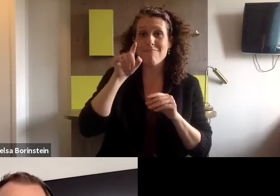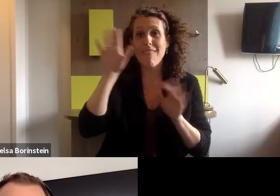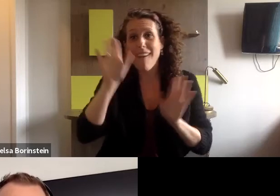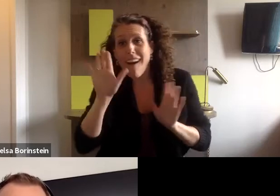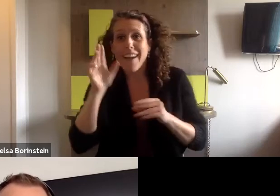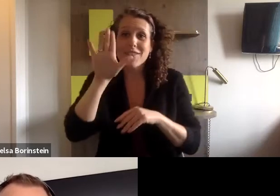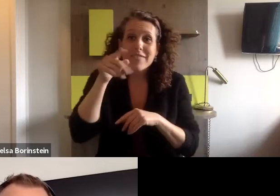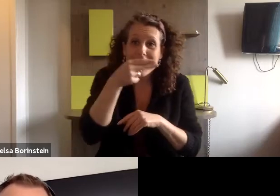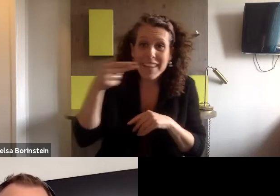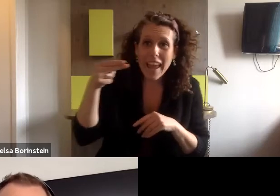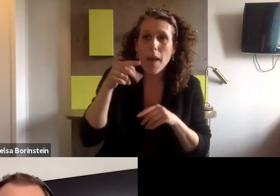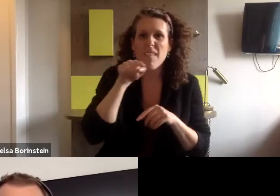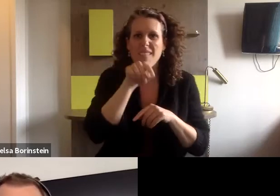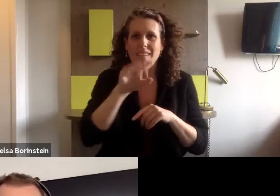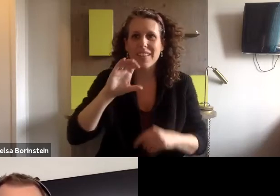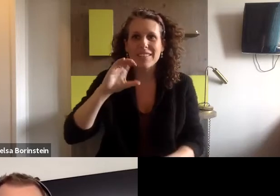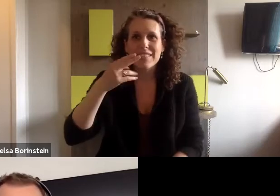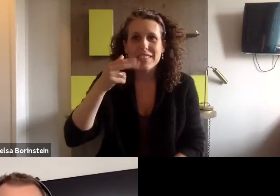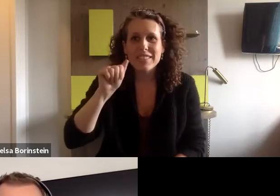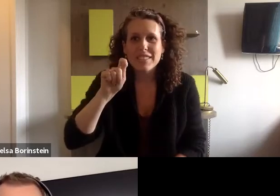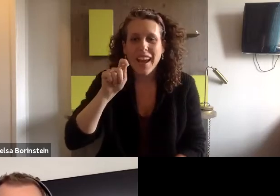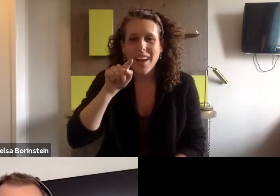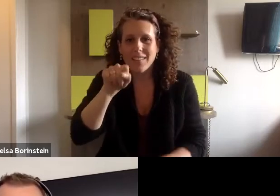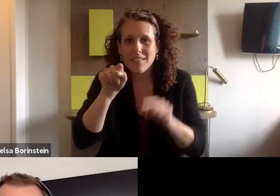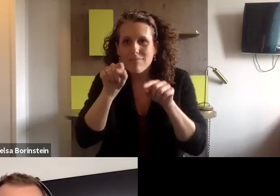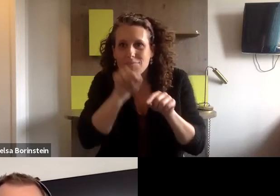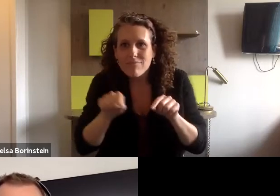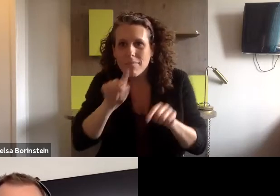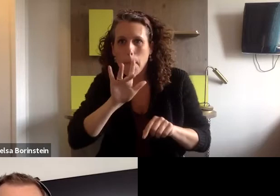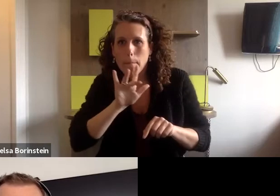function, please feel free to do that.